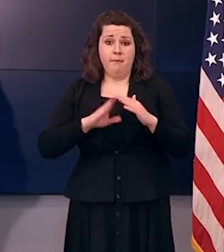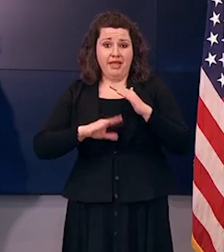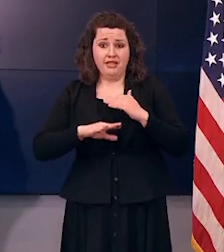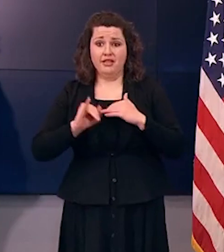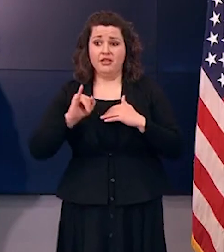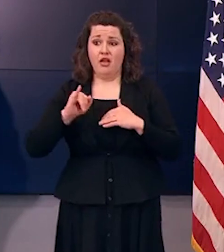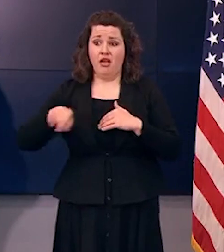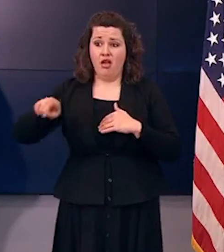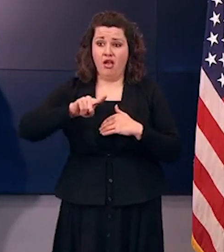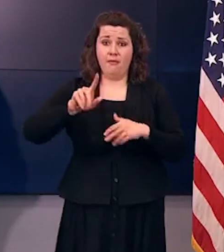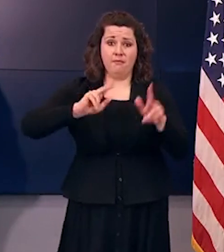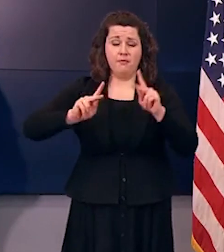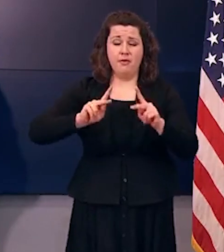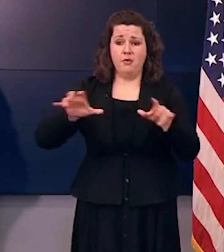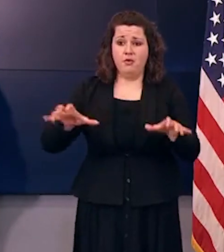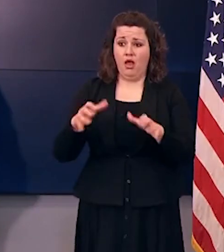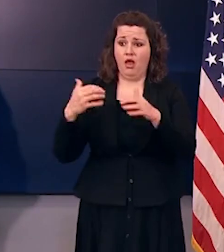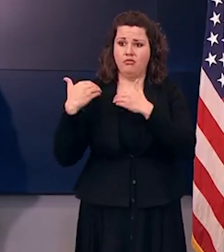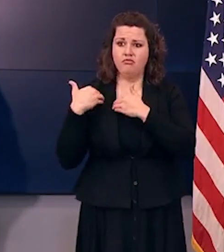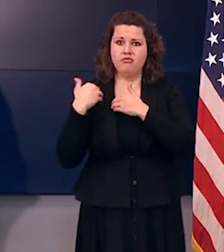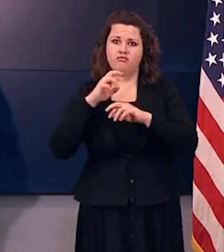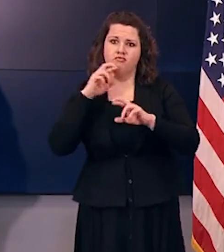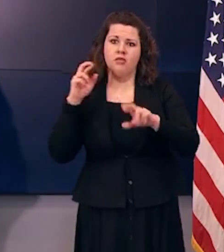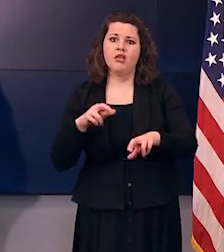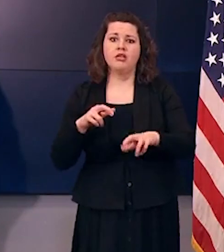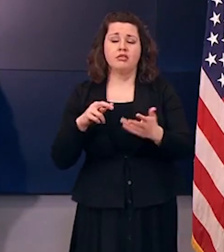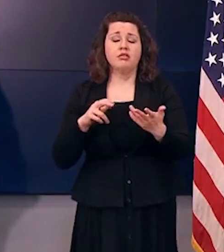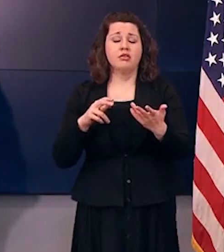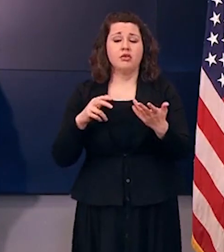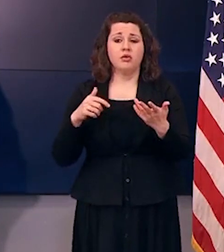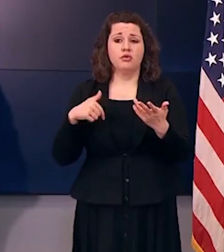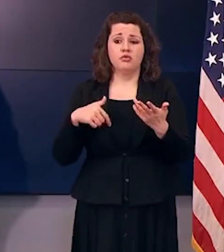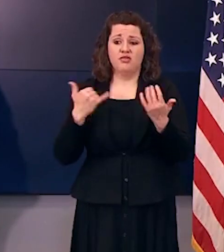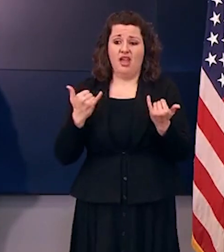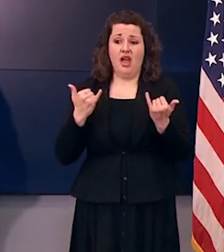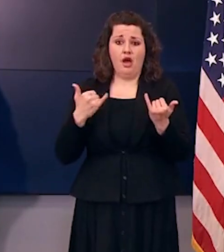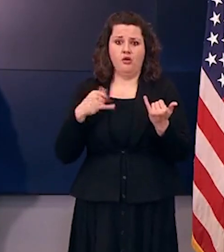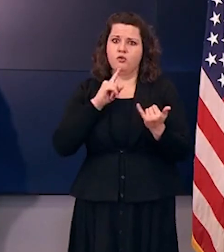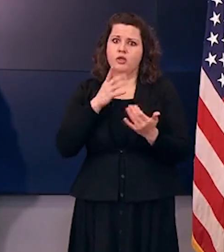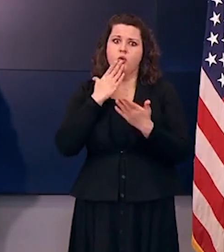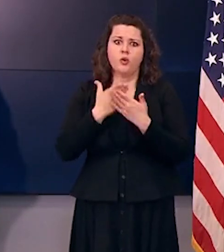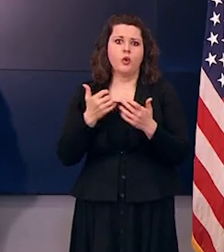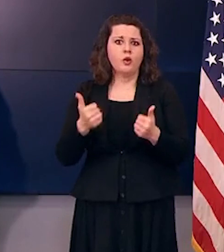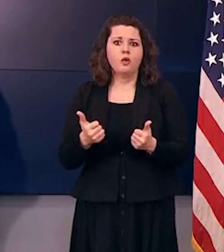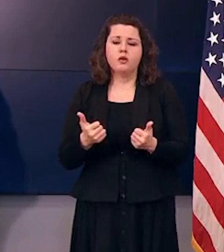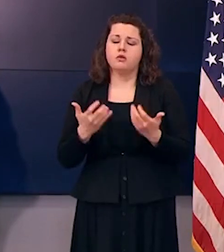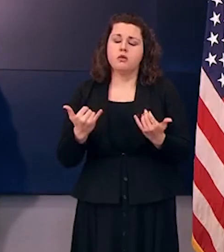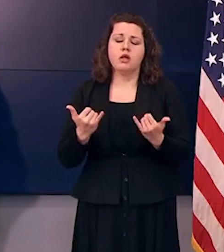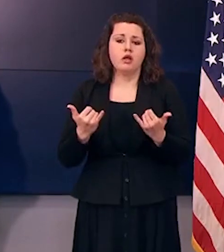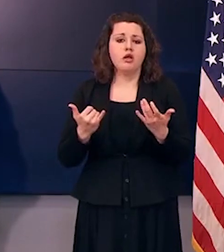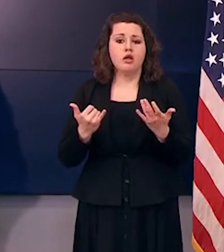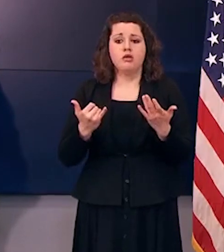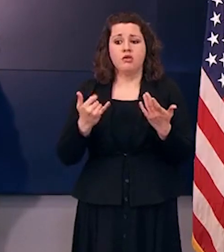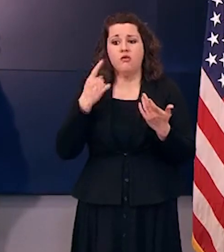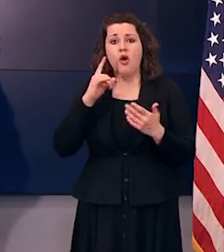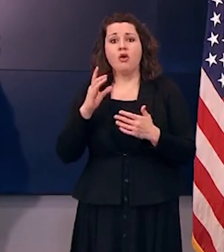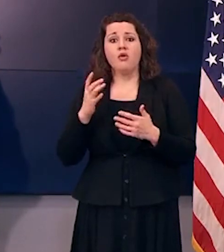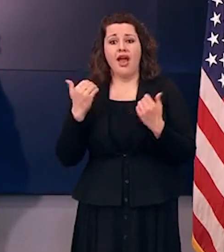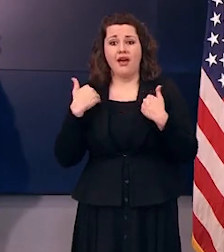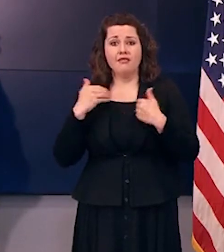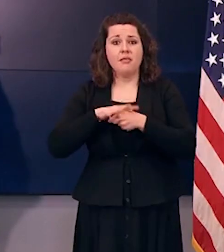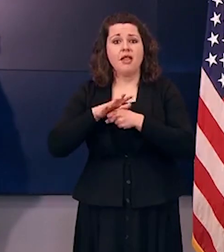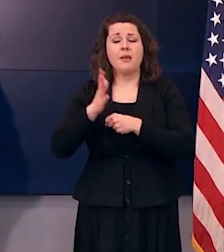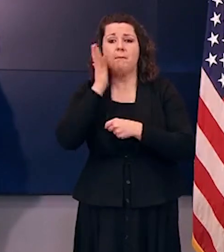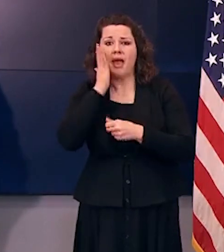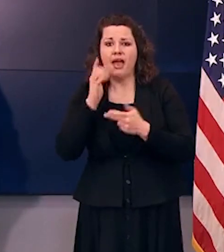Iowans have done and how they have been responsive, that we are in really good shape when it comes to beds and